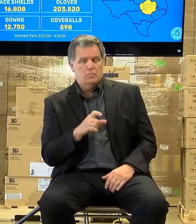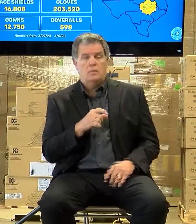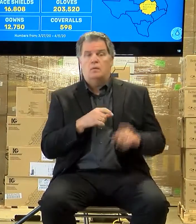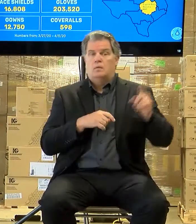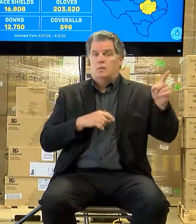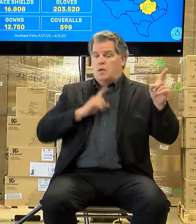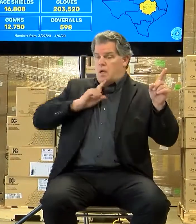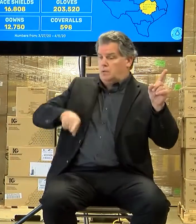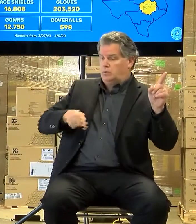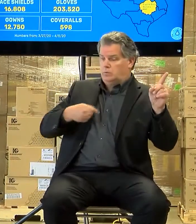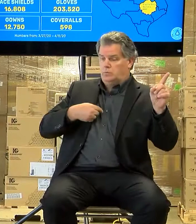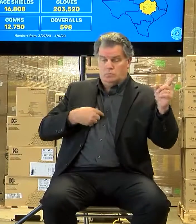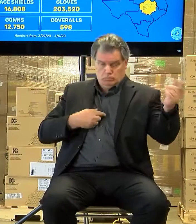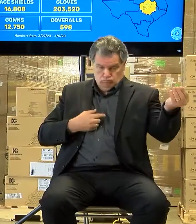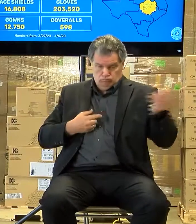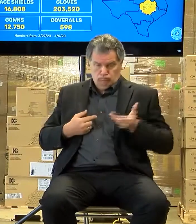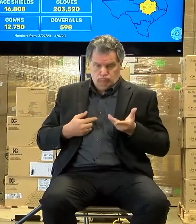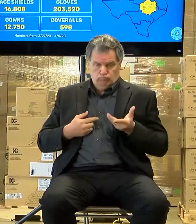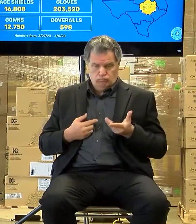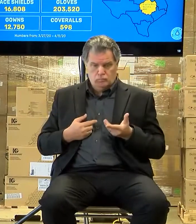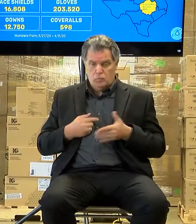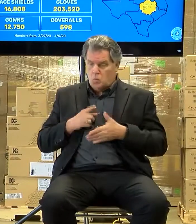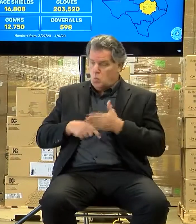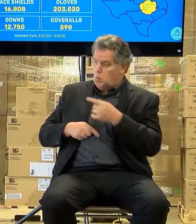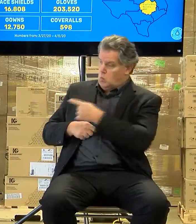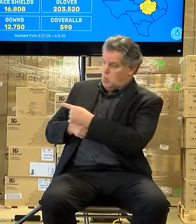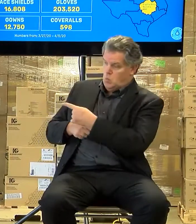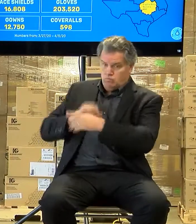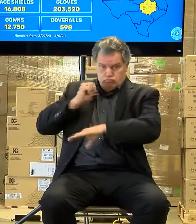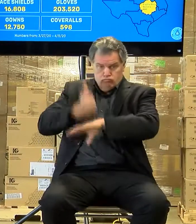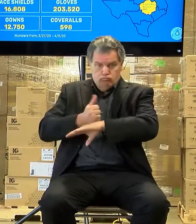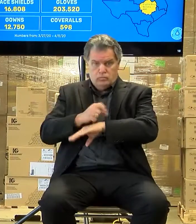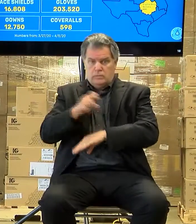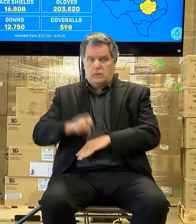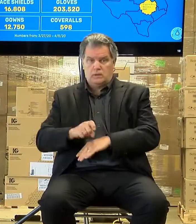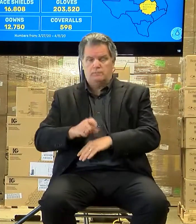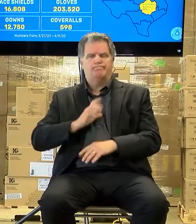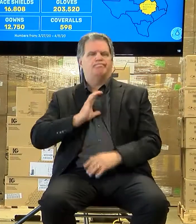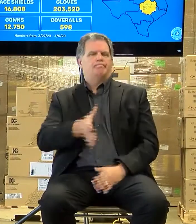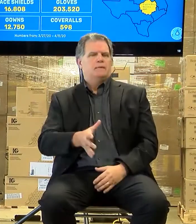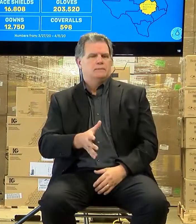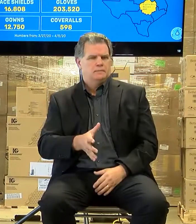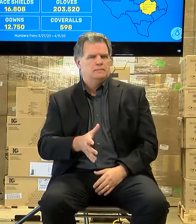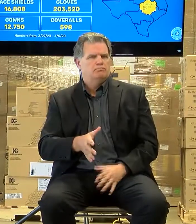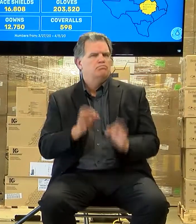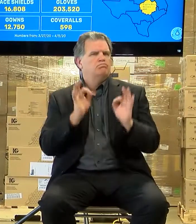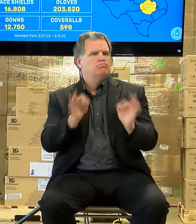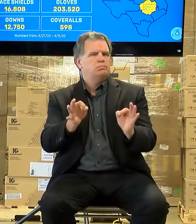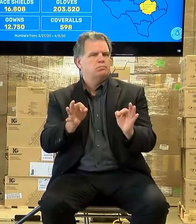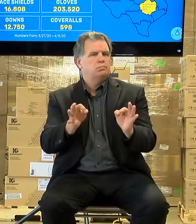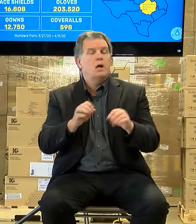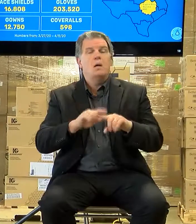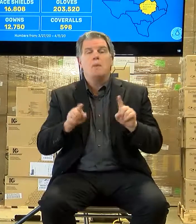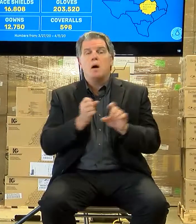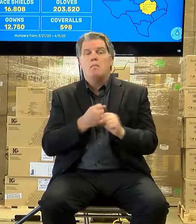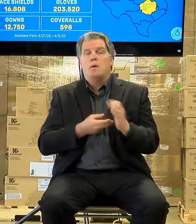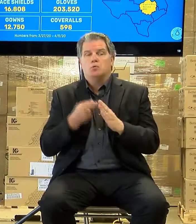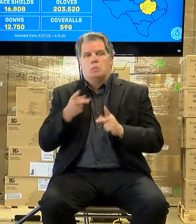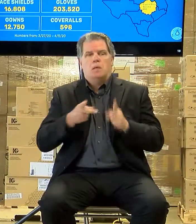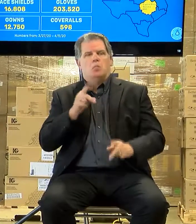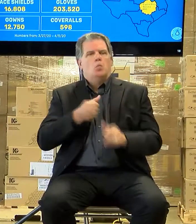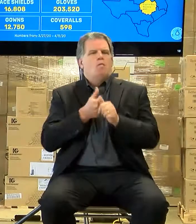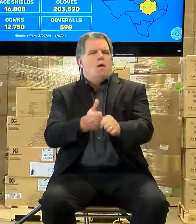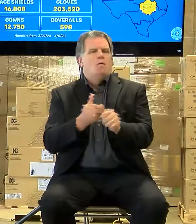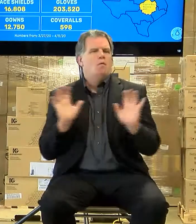me, Governor, what you have in Texas is perfectly fine. The main thing is just to ensure compliance with it.